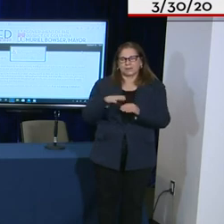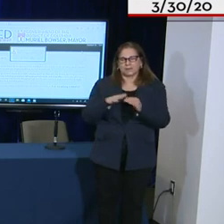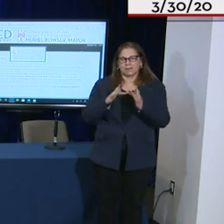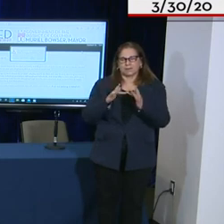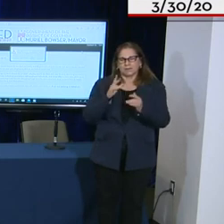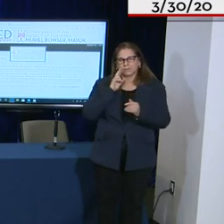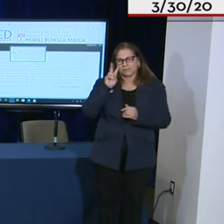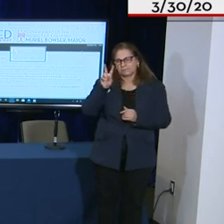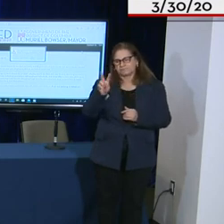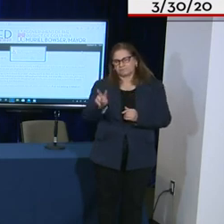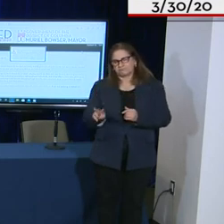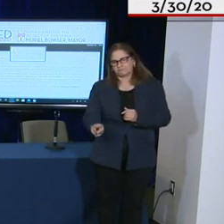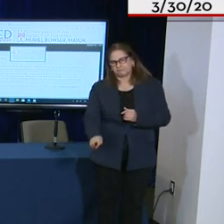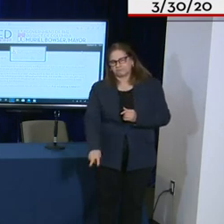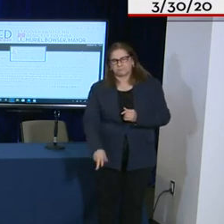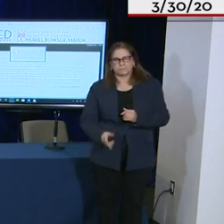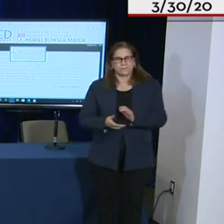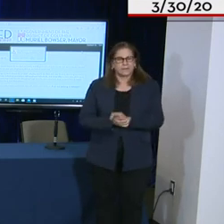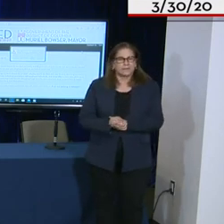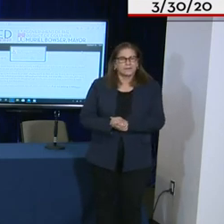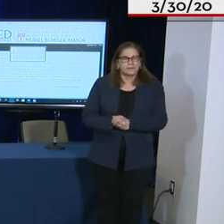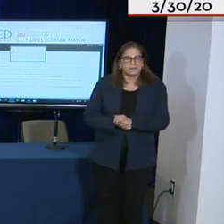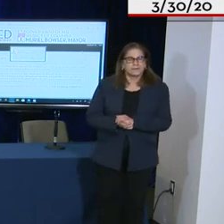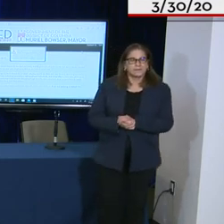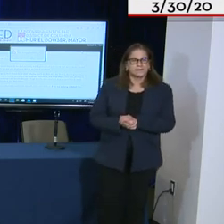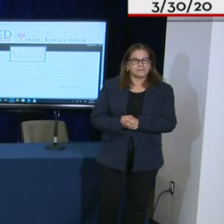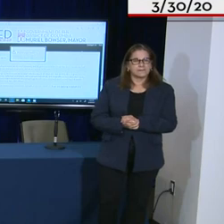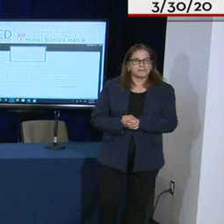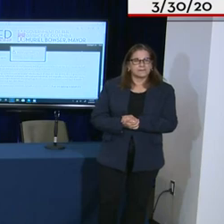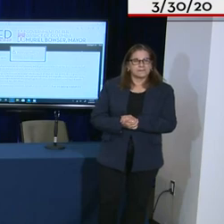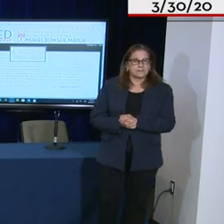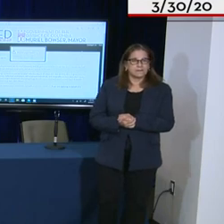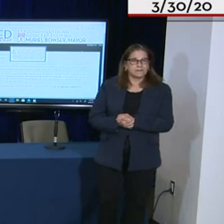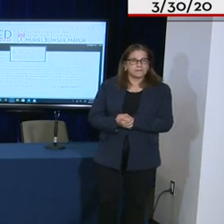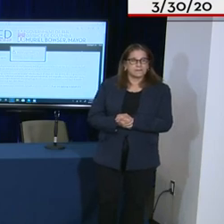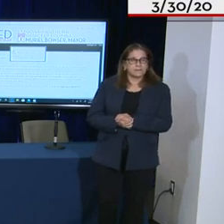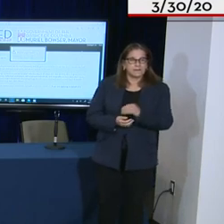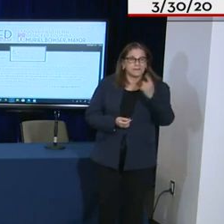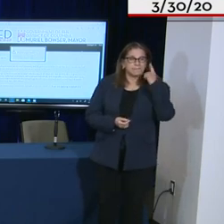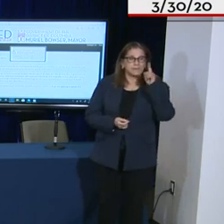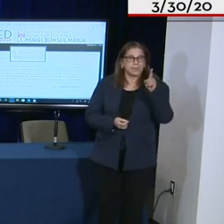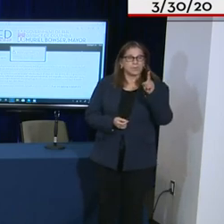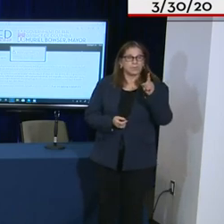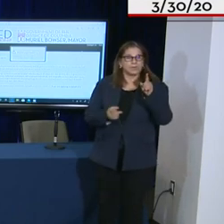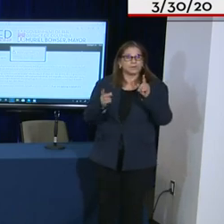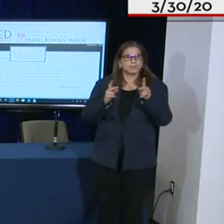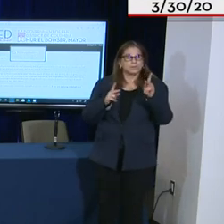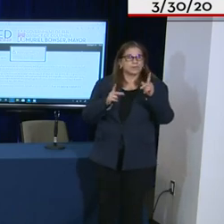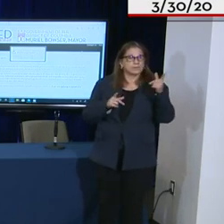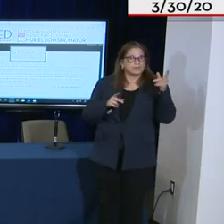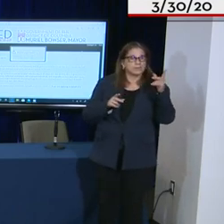what login do employers have to view all unemployment claims?